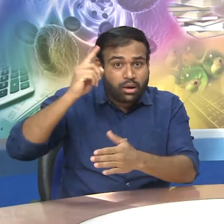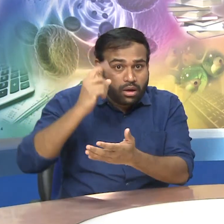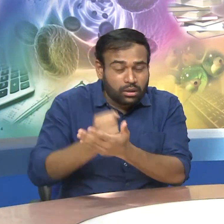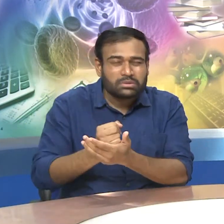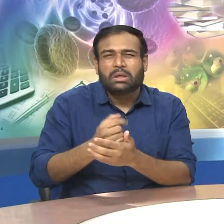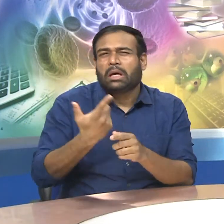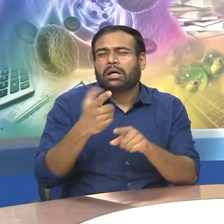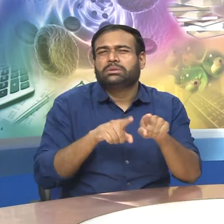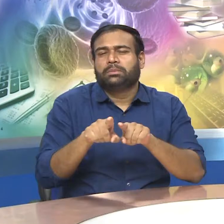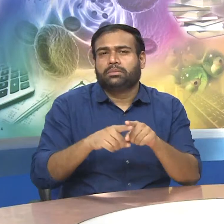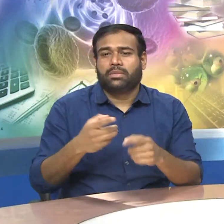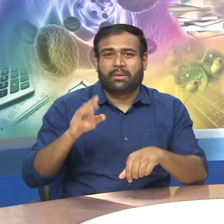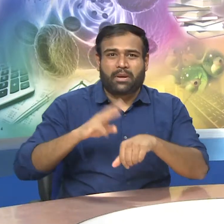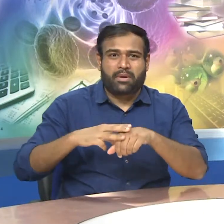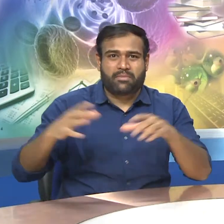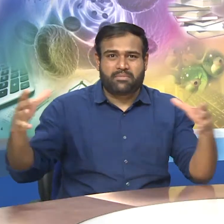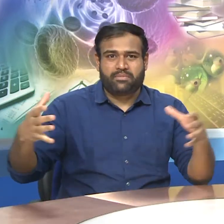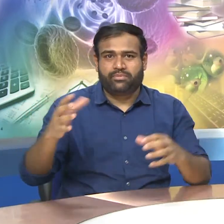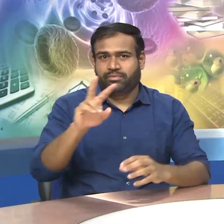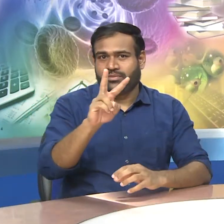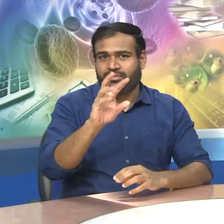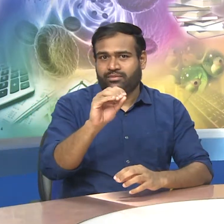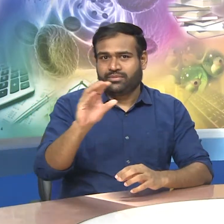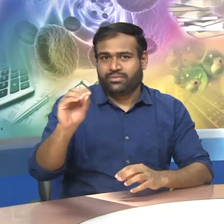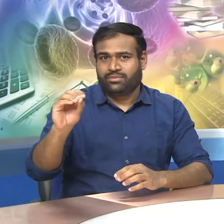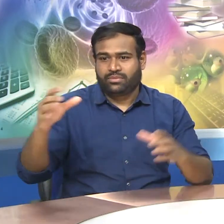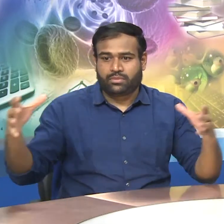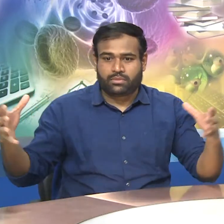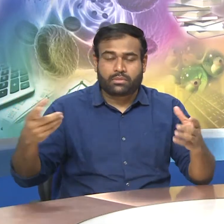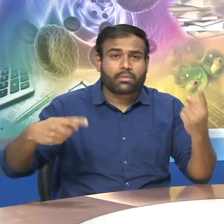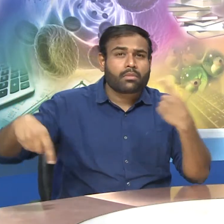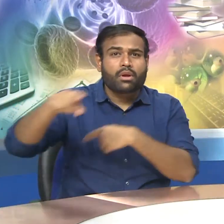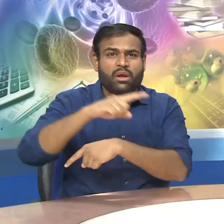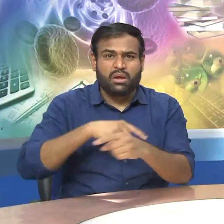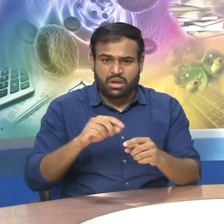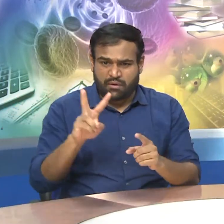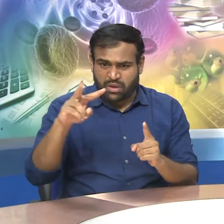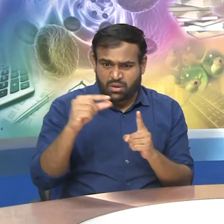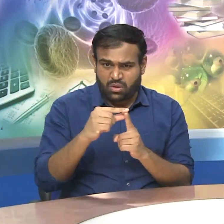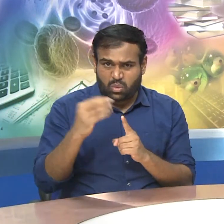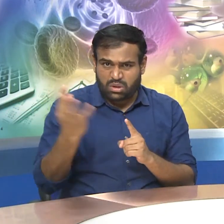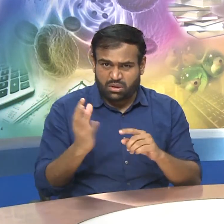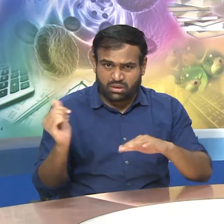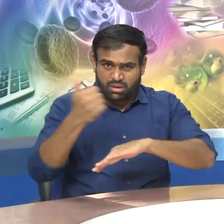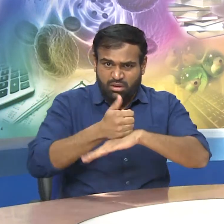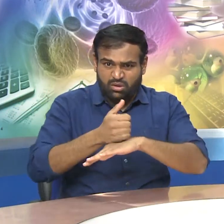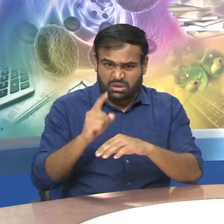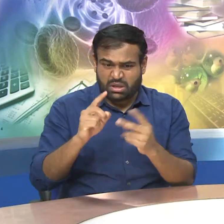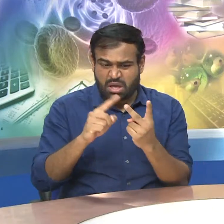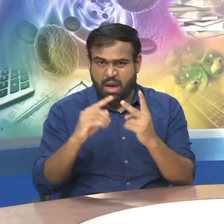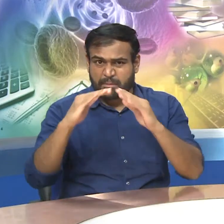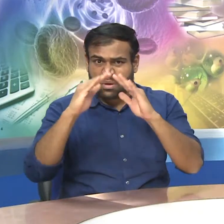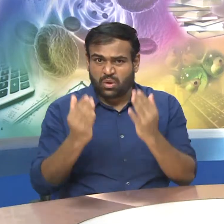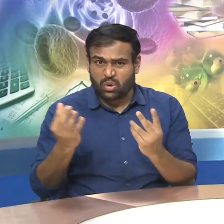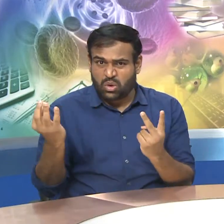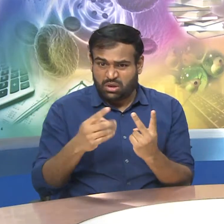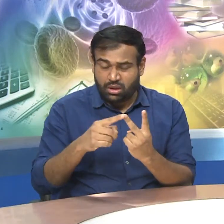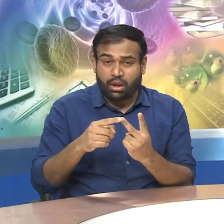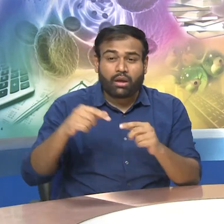of the Assembly present and voting. And this sends the resolution